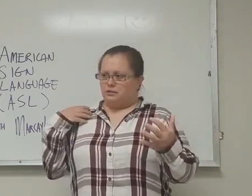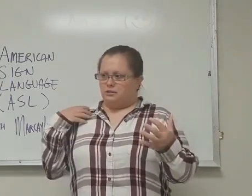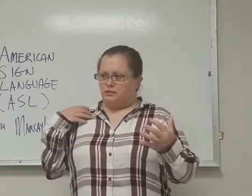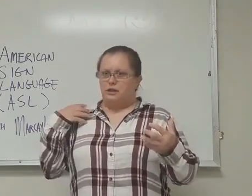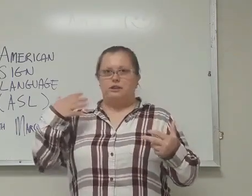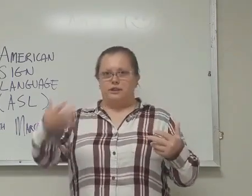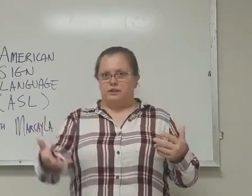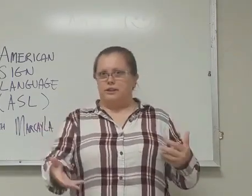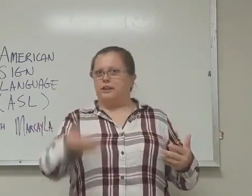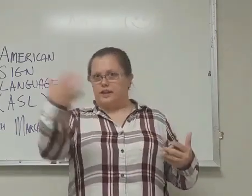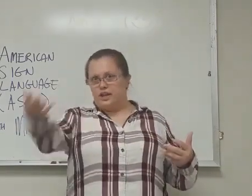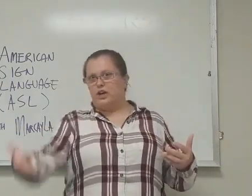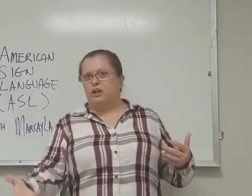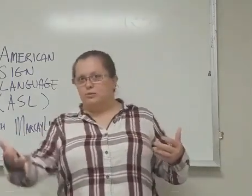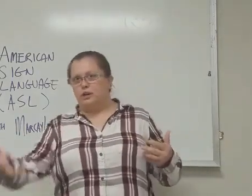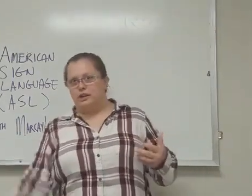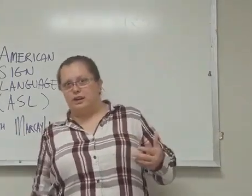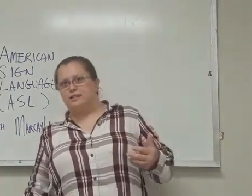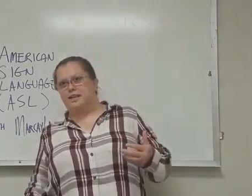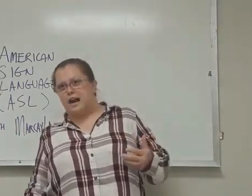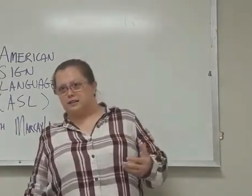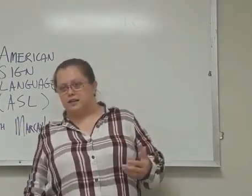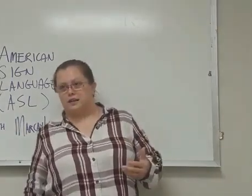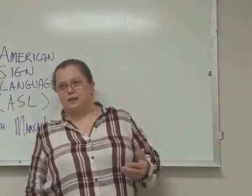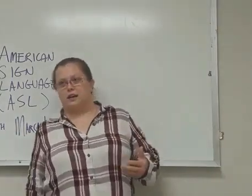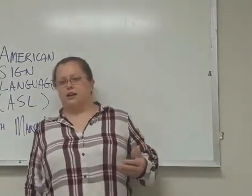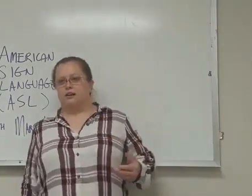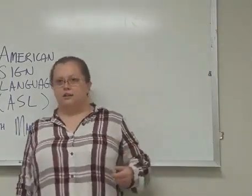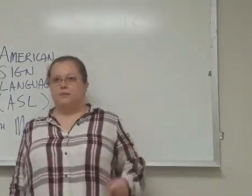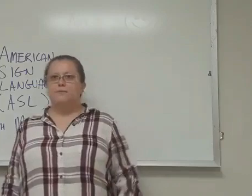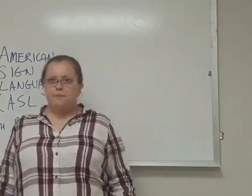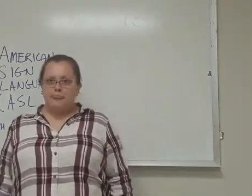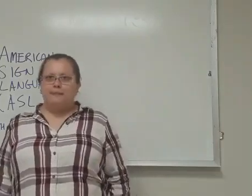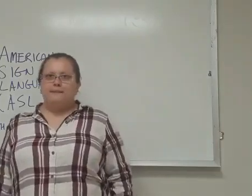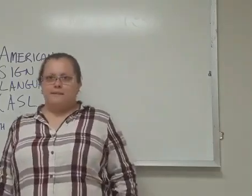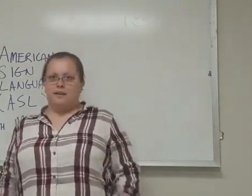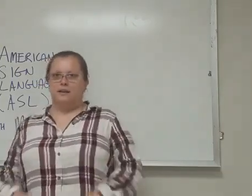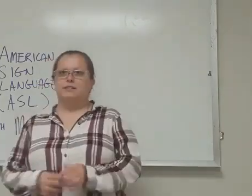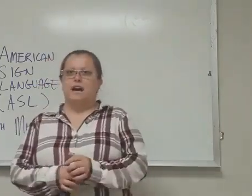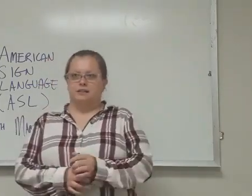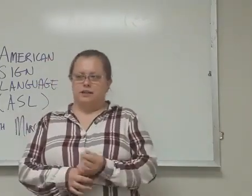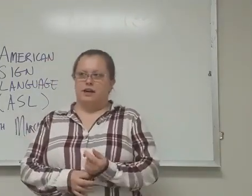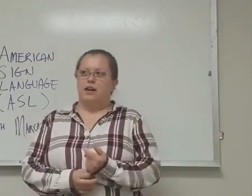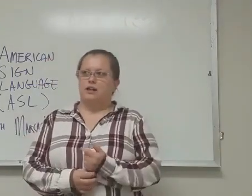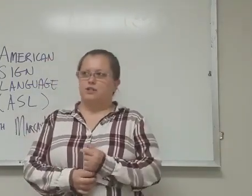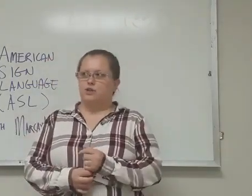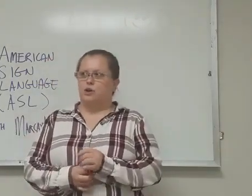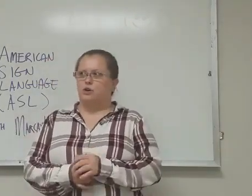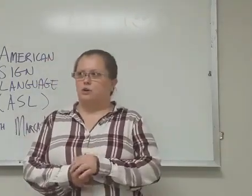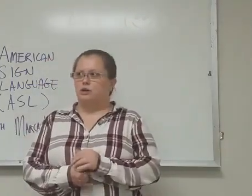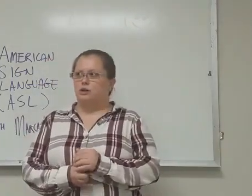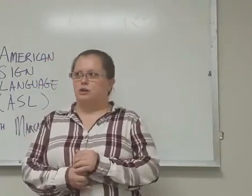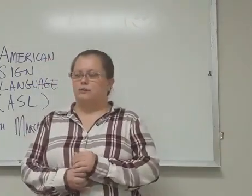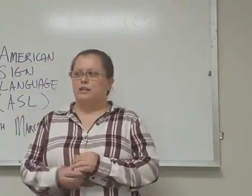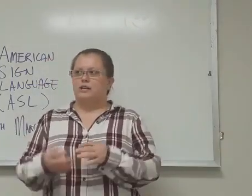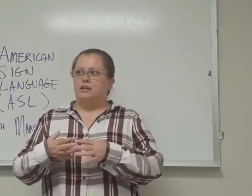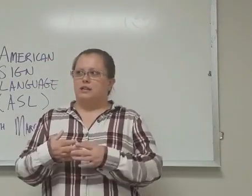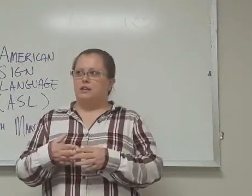The hearing community. Right. Exactly. So it's nuanced. Exactly. Okay. And so